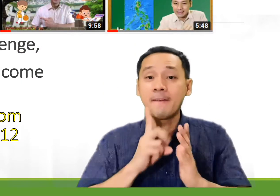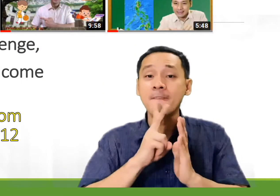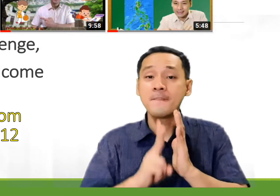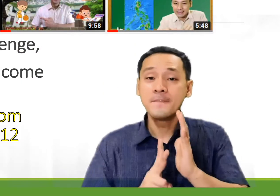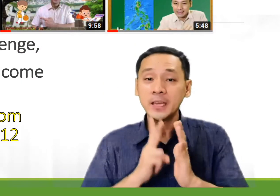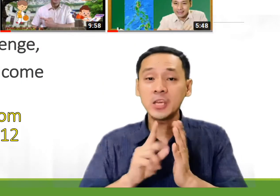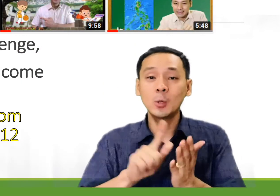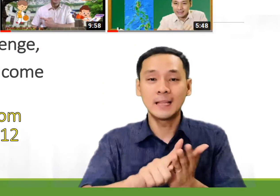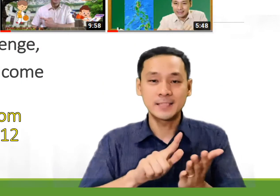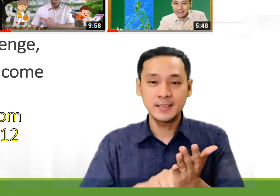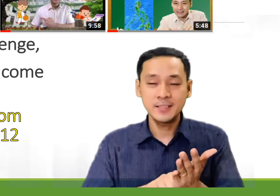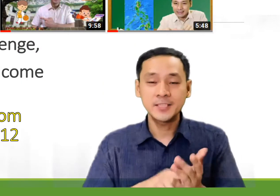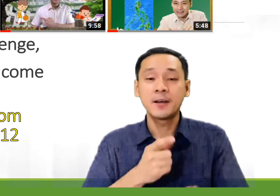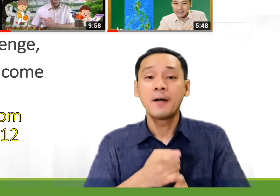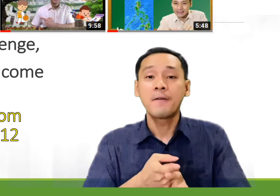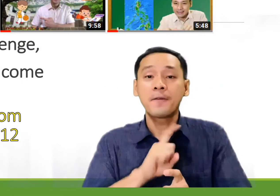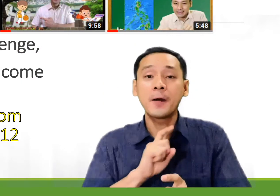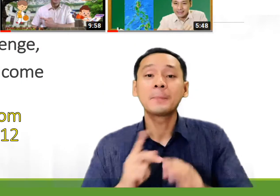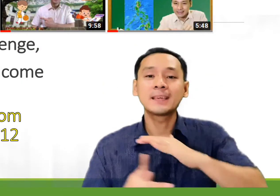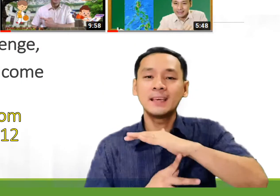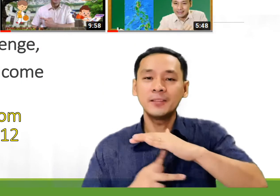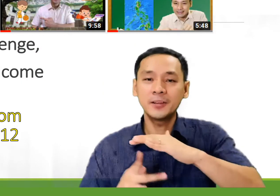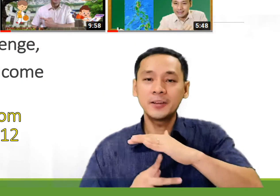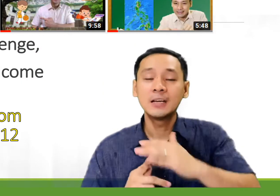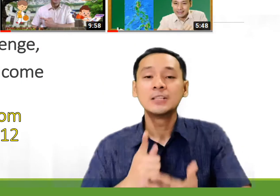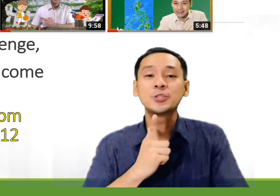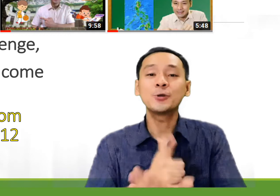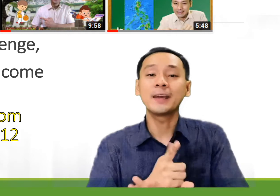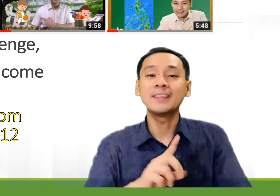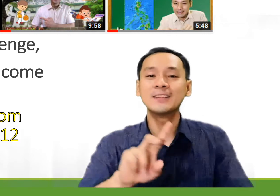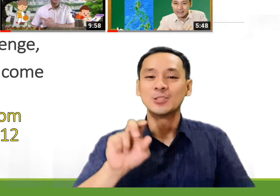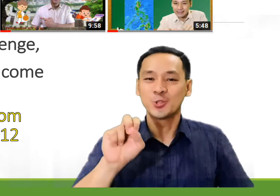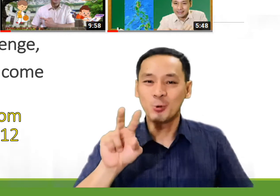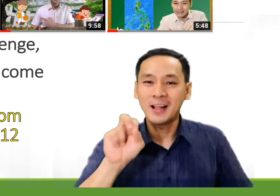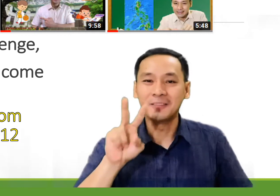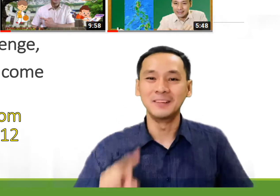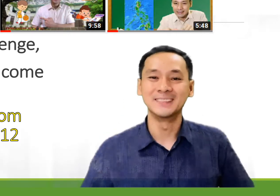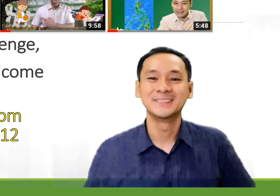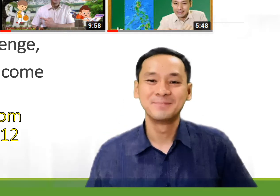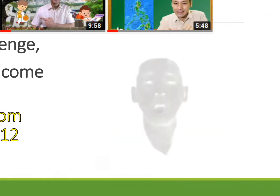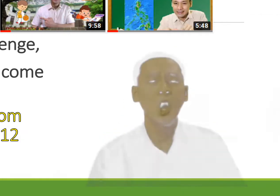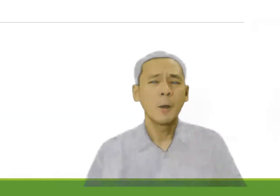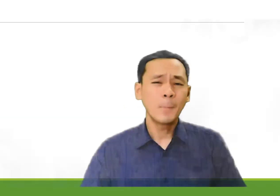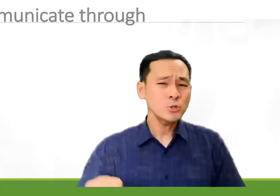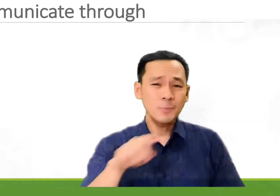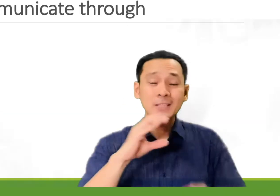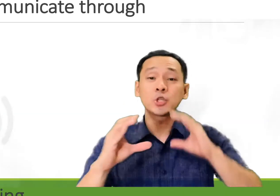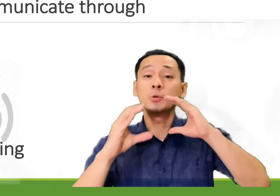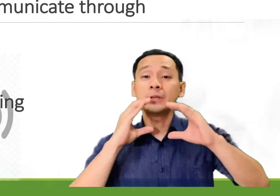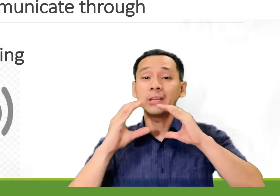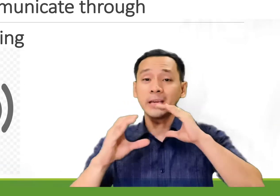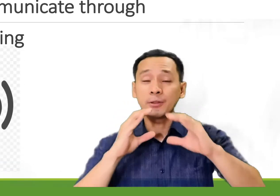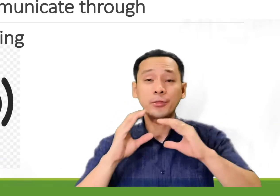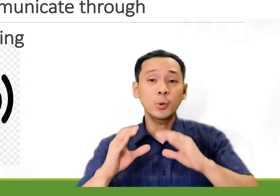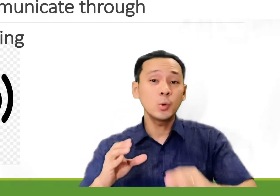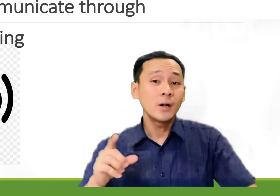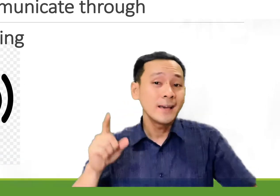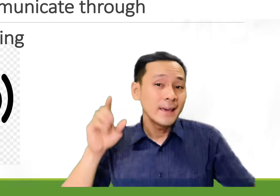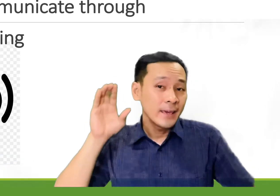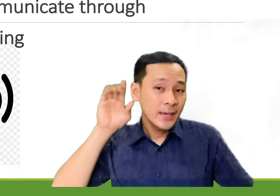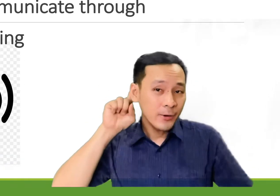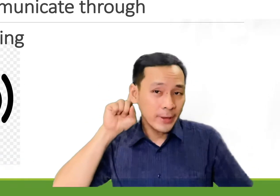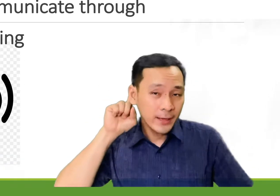different video lessons from kinder to grade 12. Most of us communicate